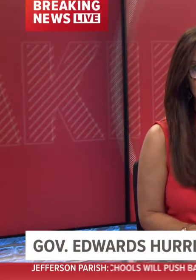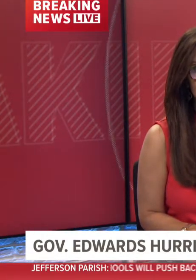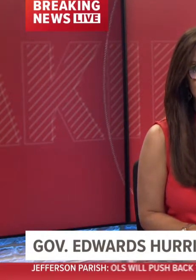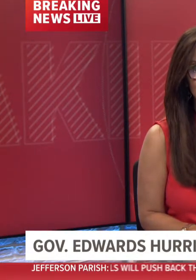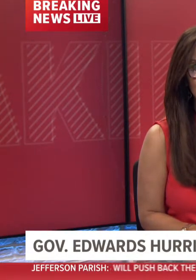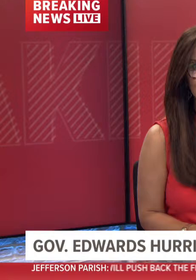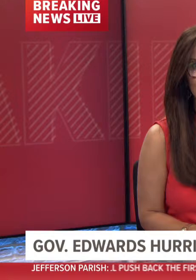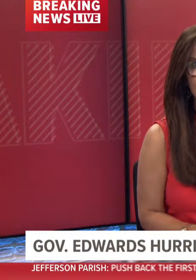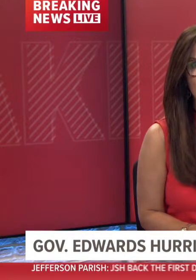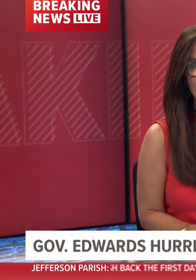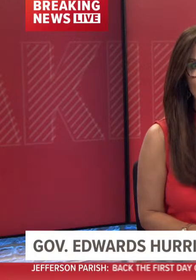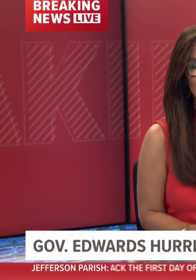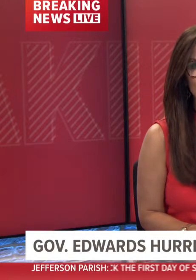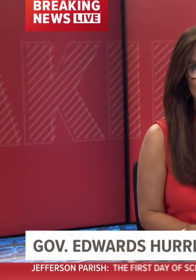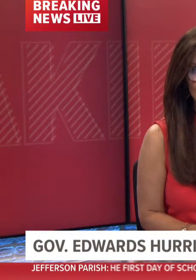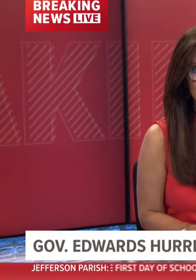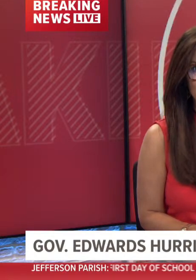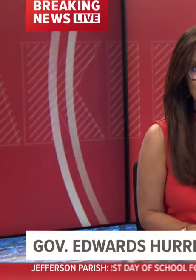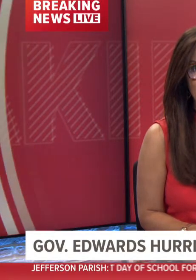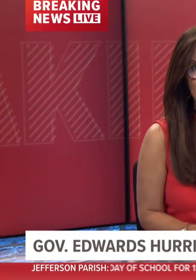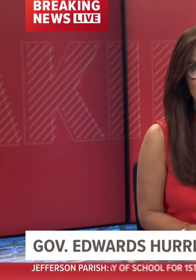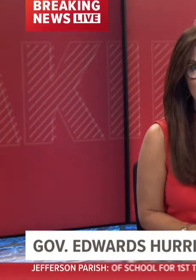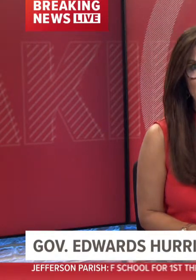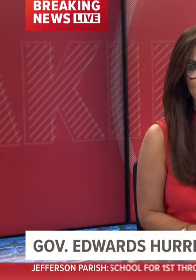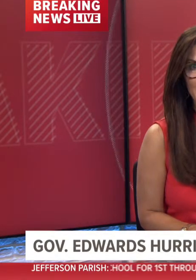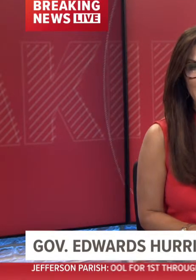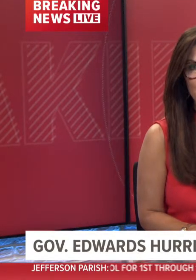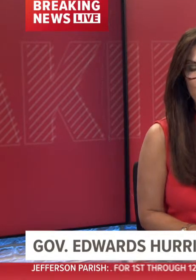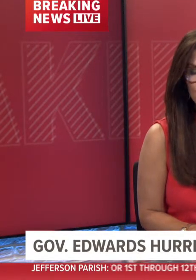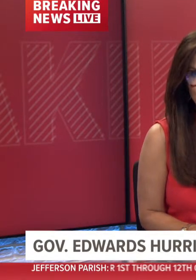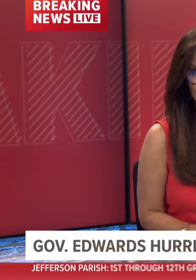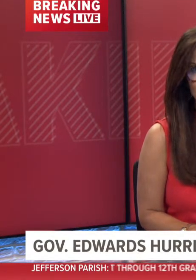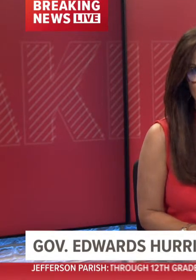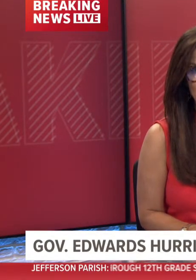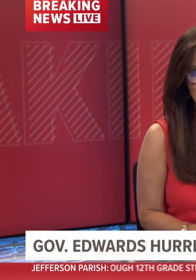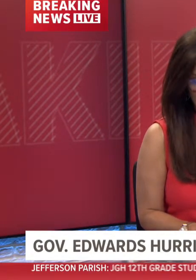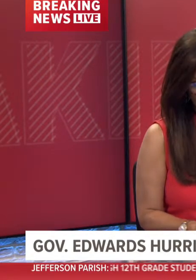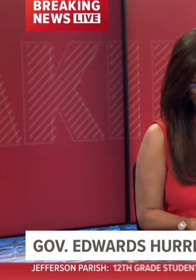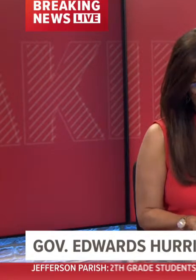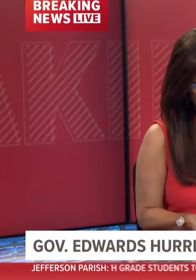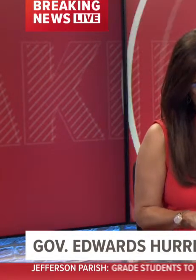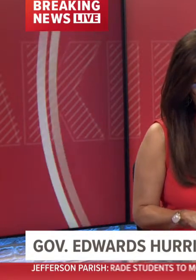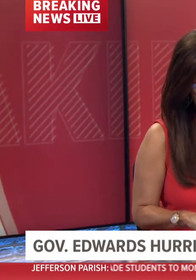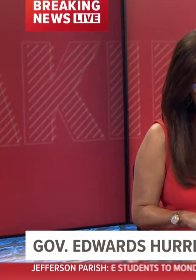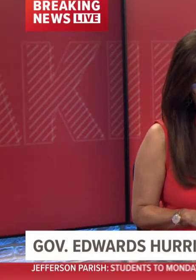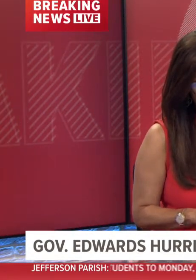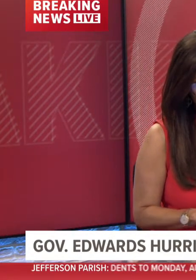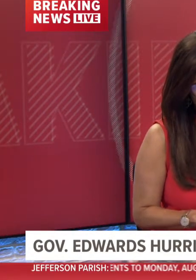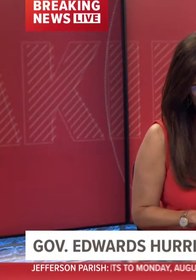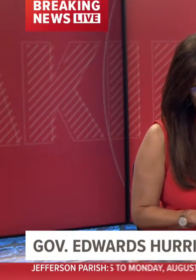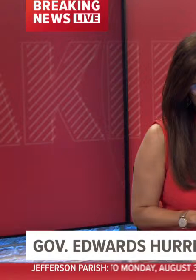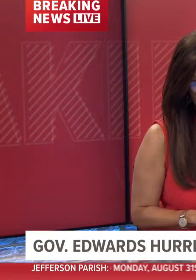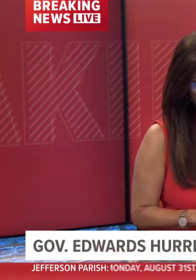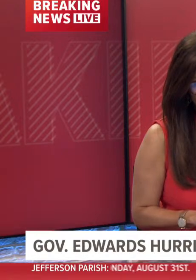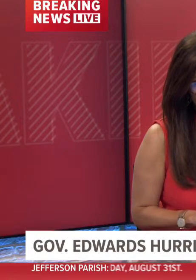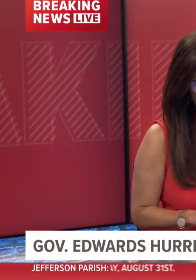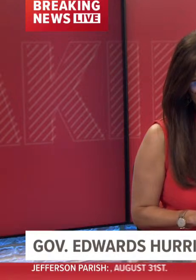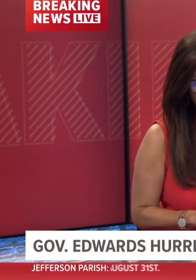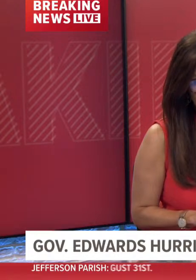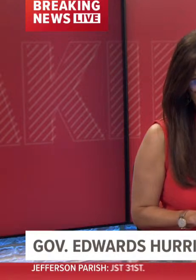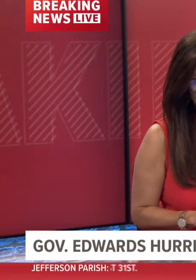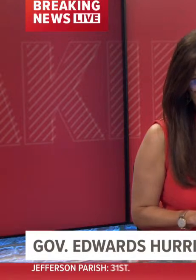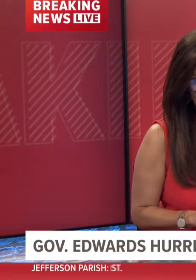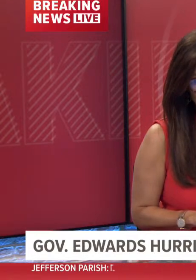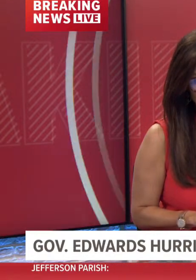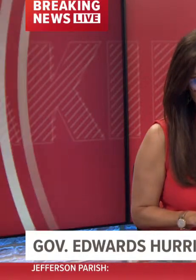were here in the city, you know how important of an improvement that is. So, there were some